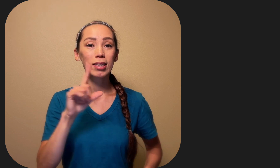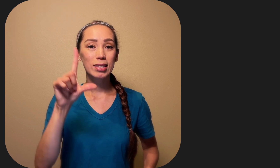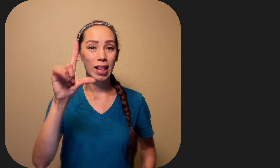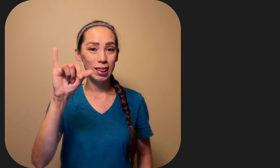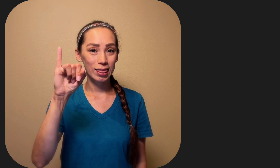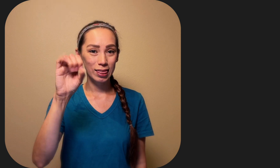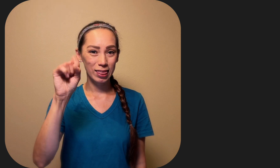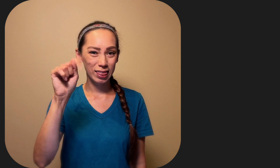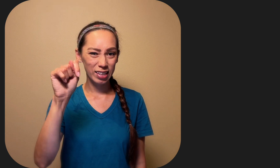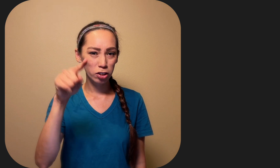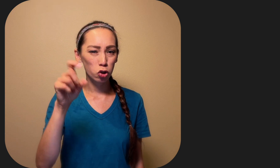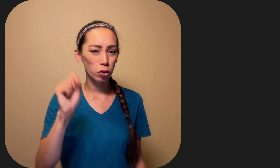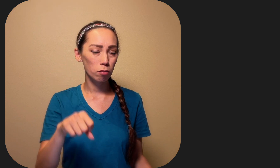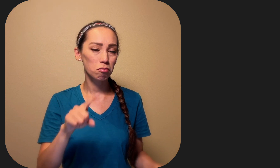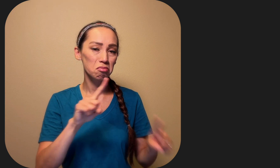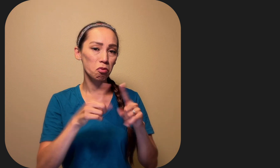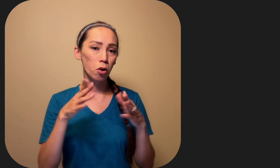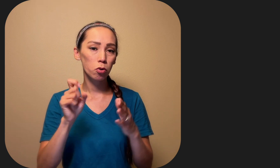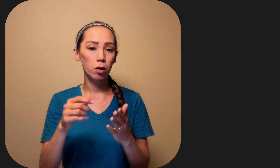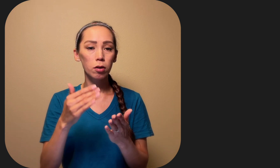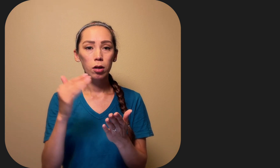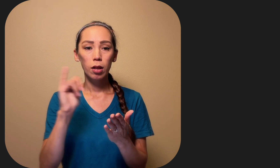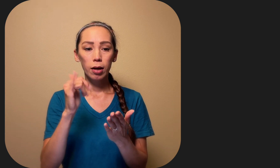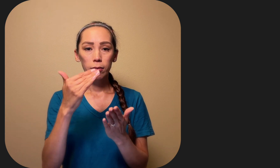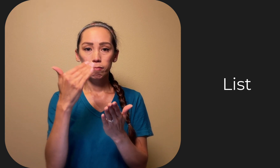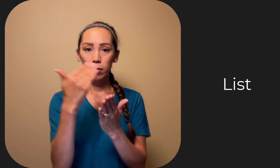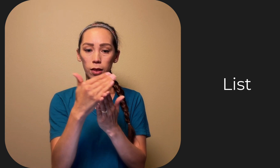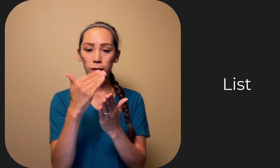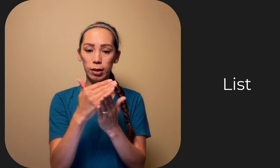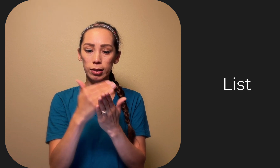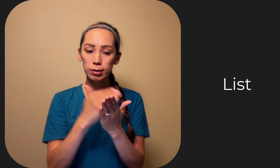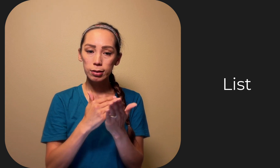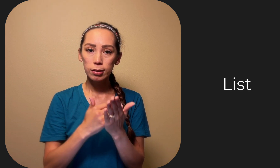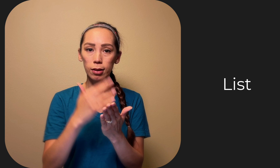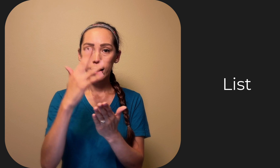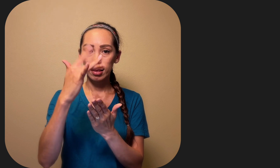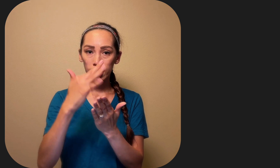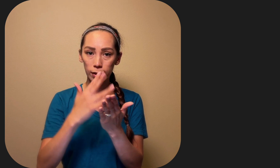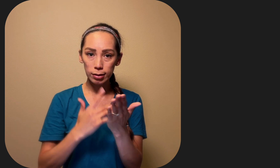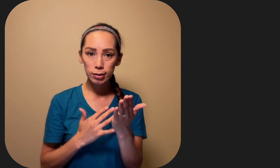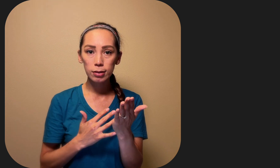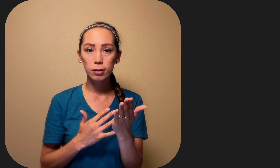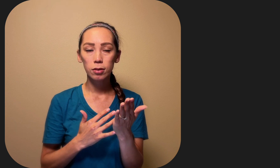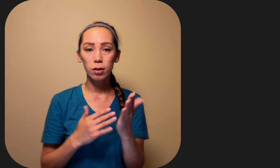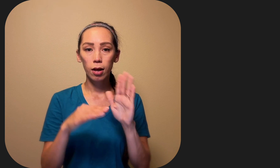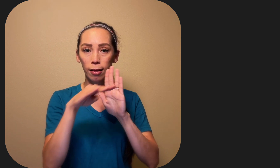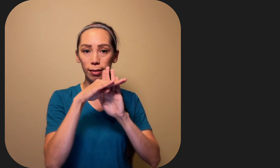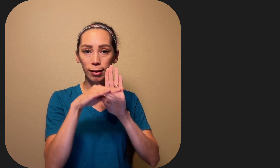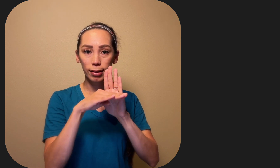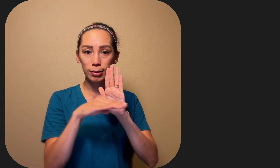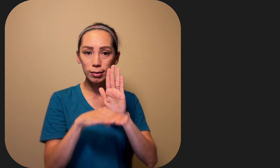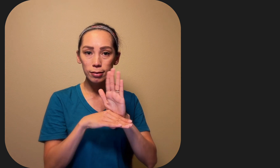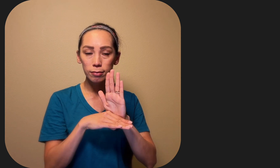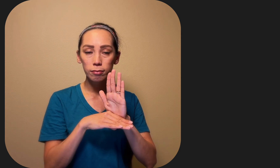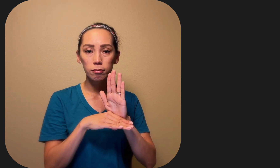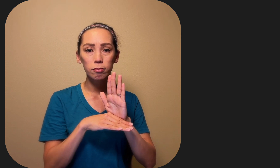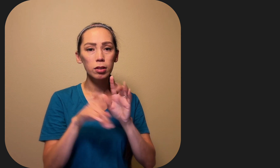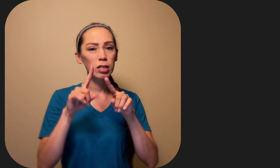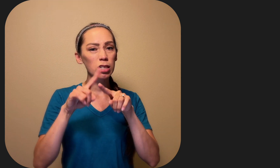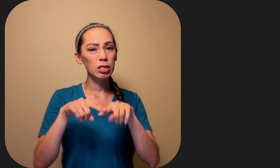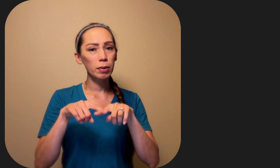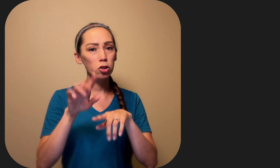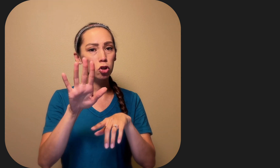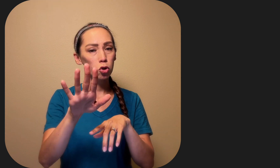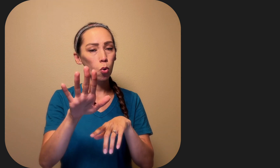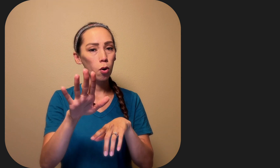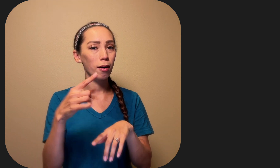Next word is list. There's a couple ways you can do list. You can do lists like this, lists like this. So it